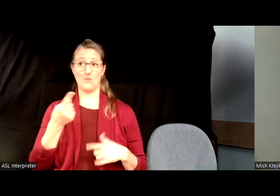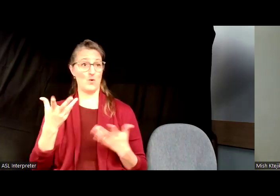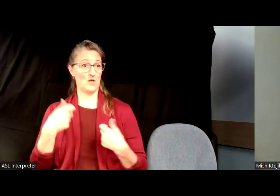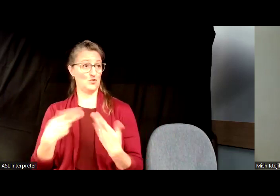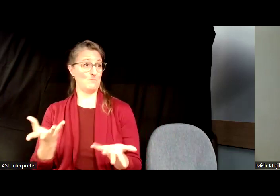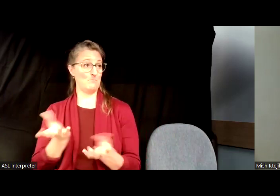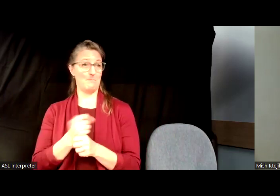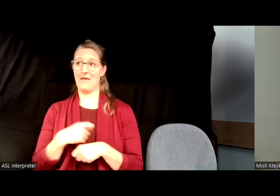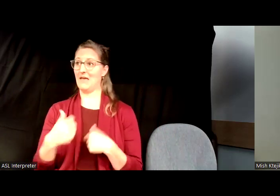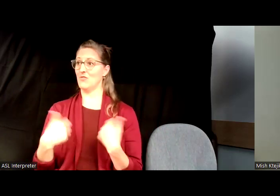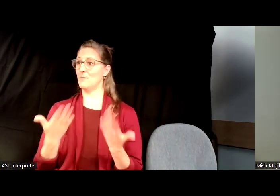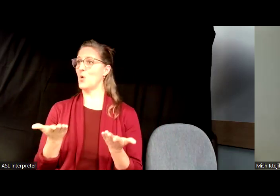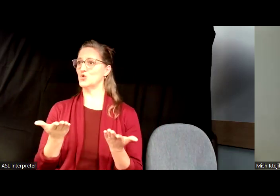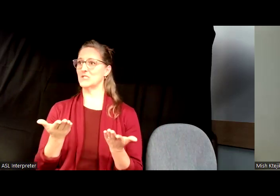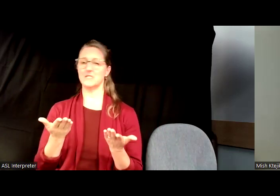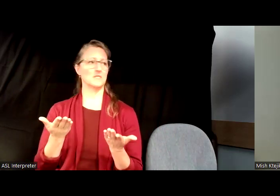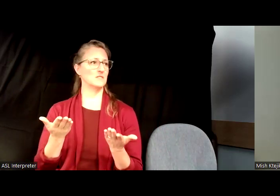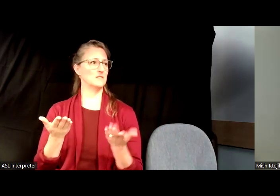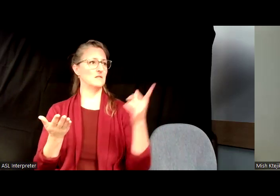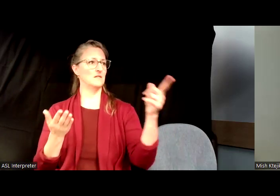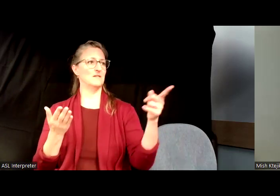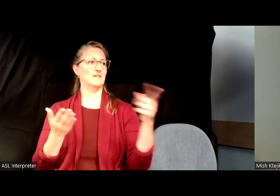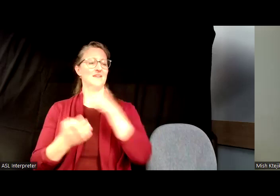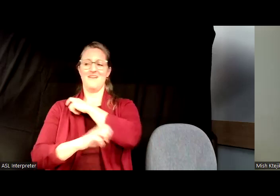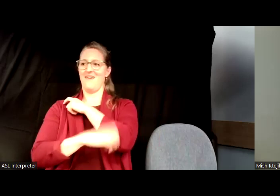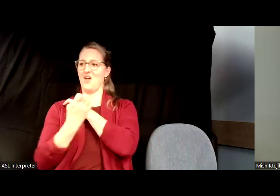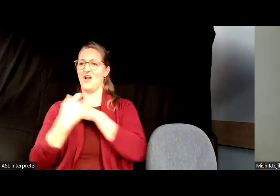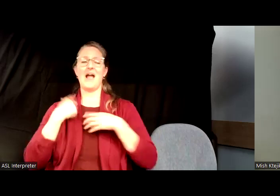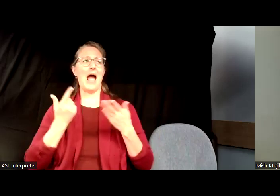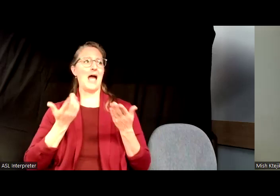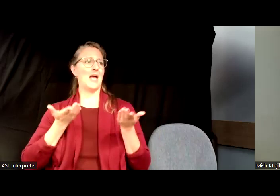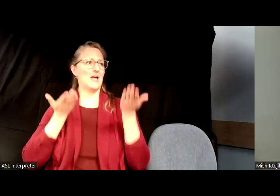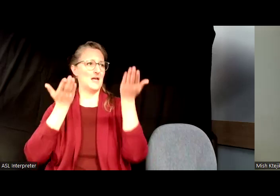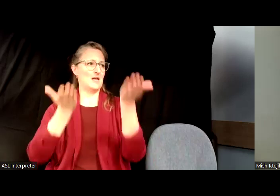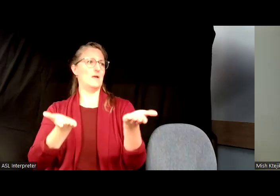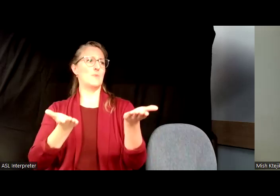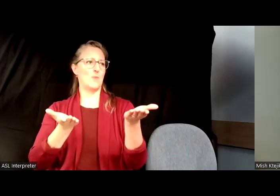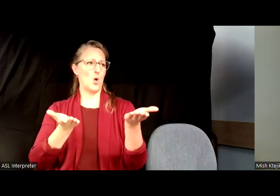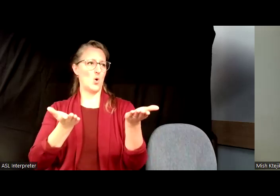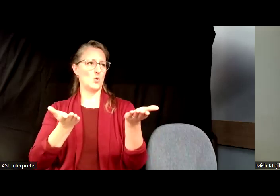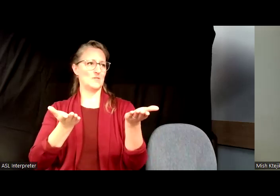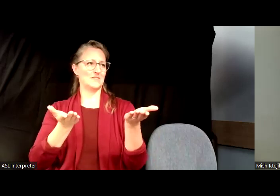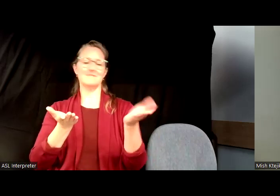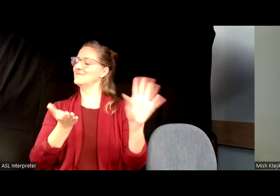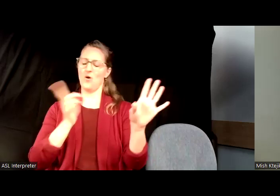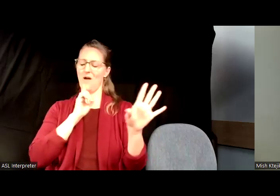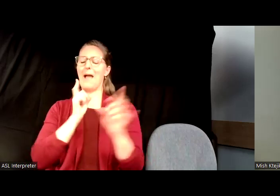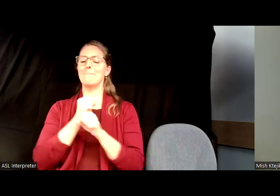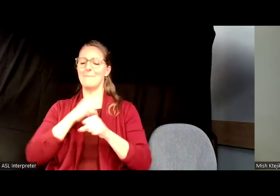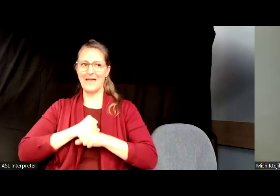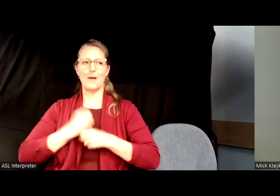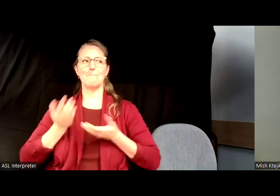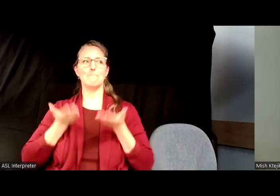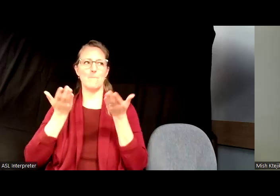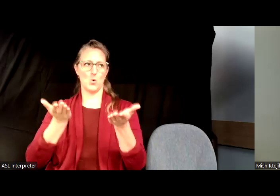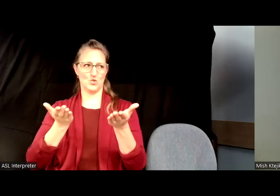Anyone want to make a proposal? I propose that we accept the, Make a motion make a motion